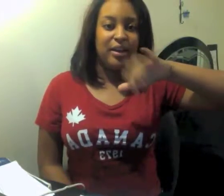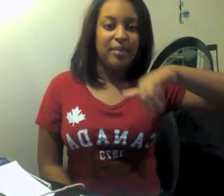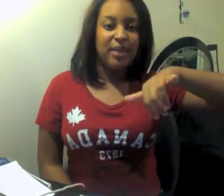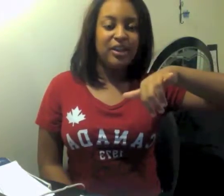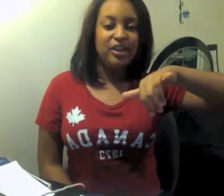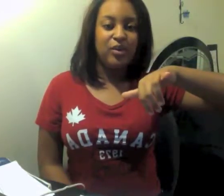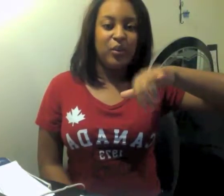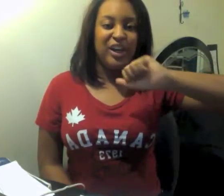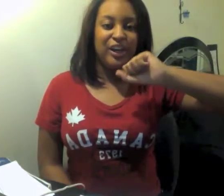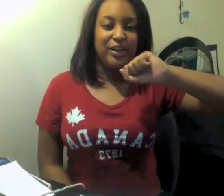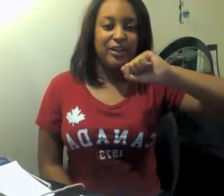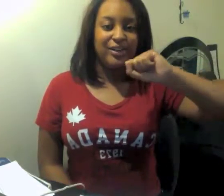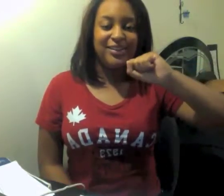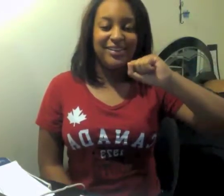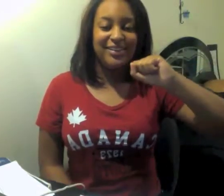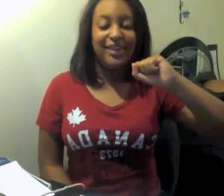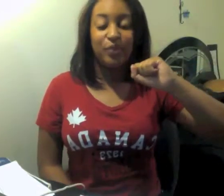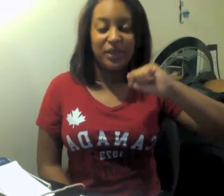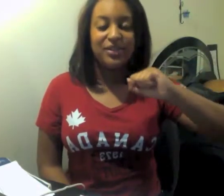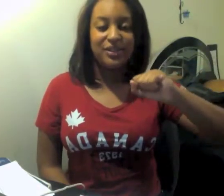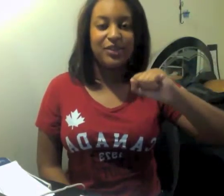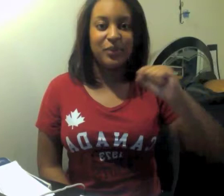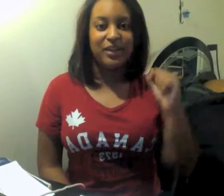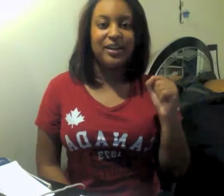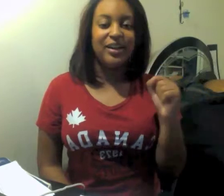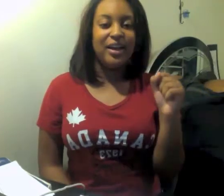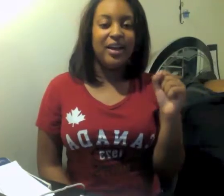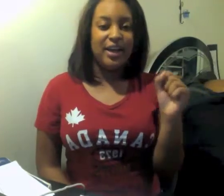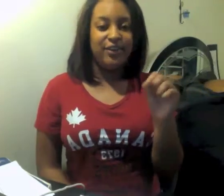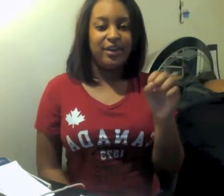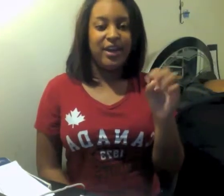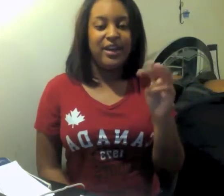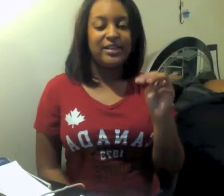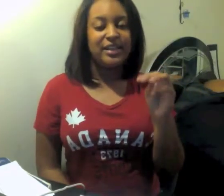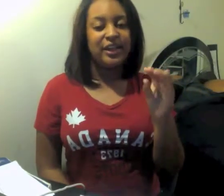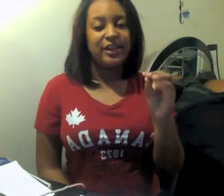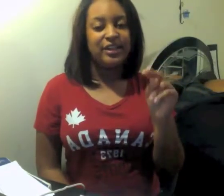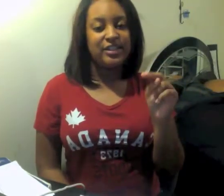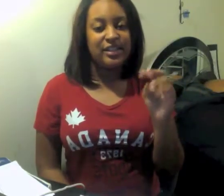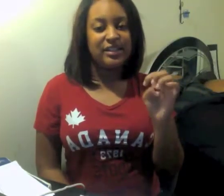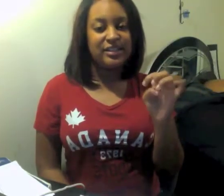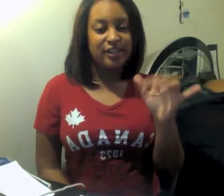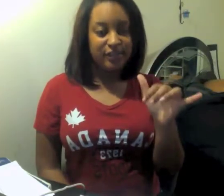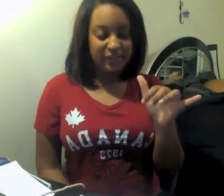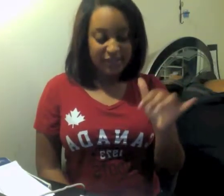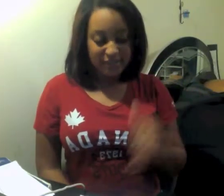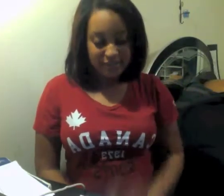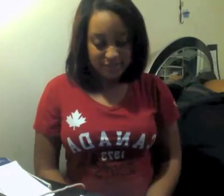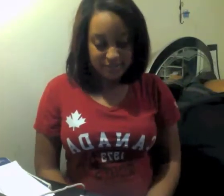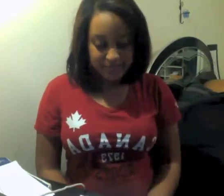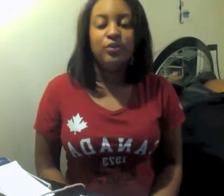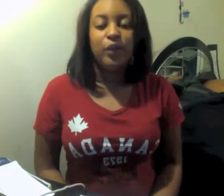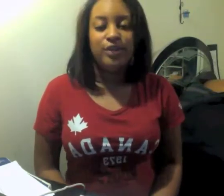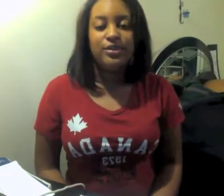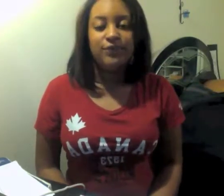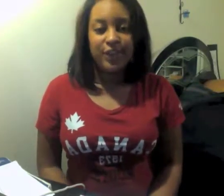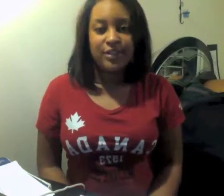may look weird. It will look weird. If your hand is here, it's just easier to read. When you